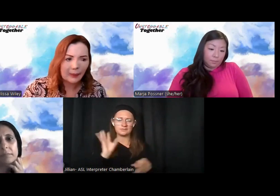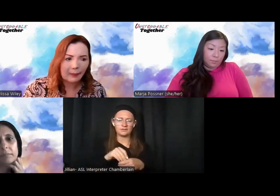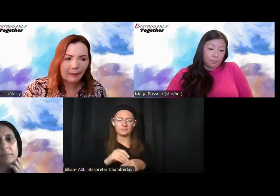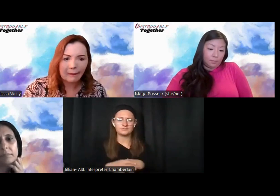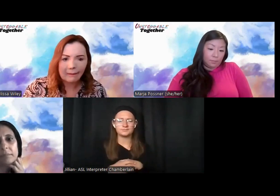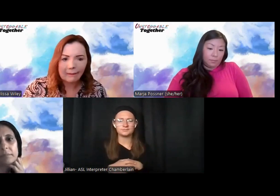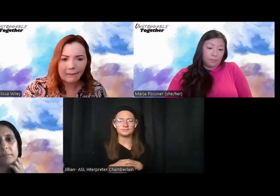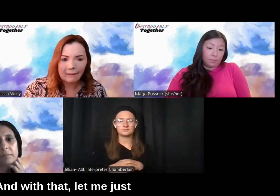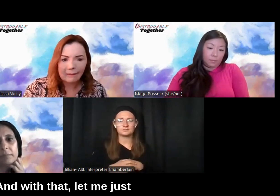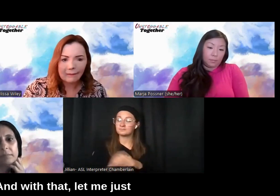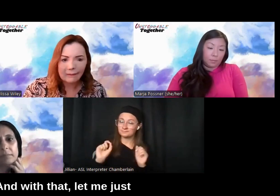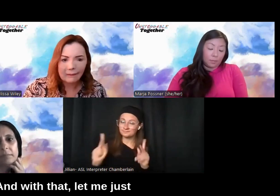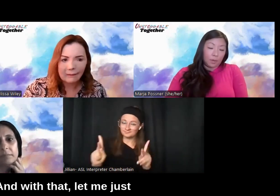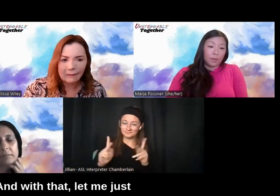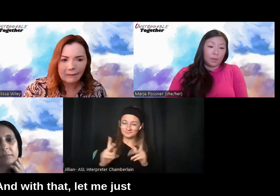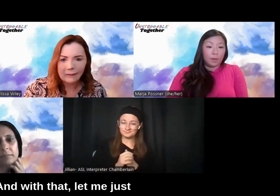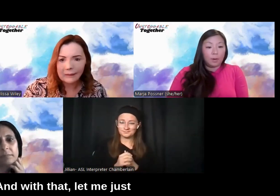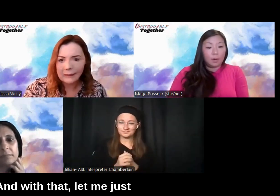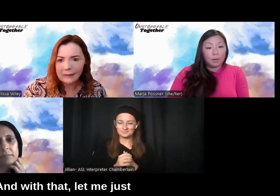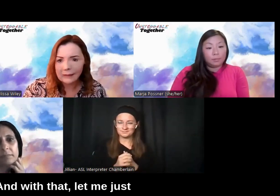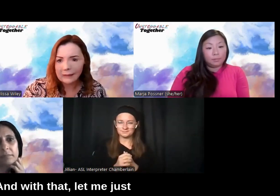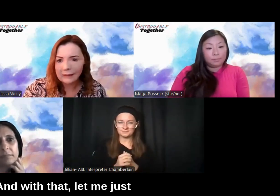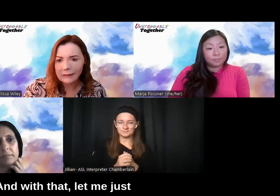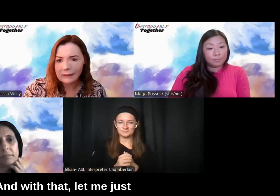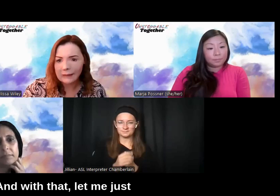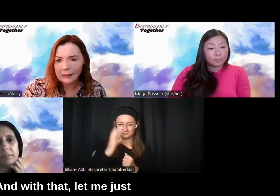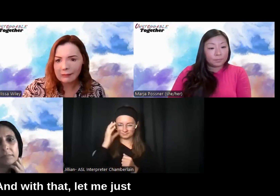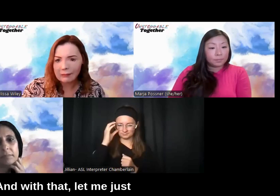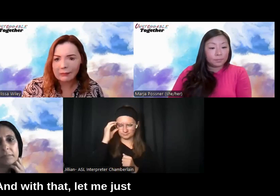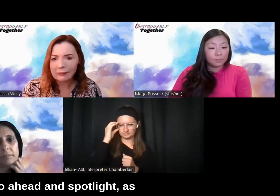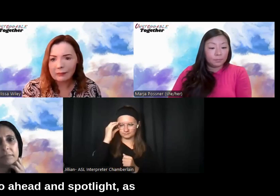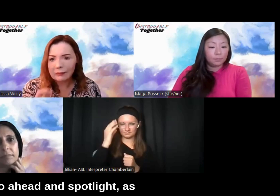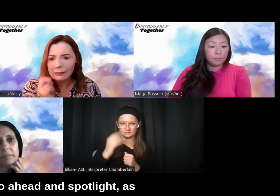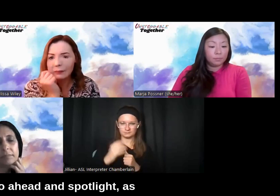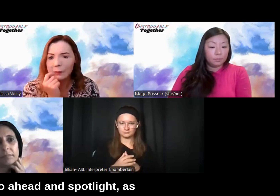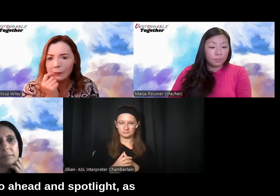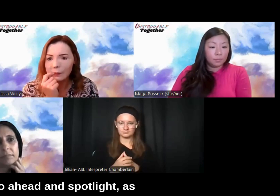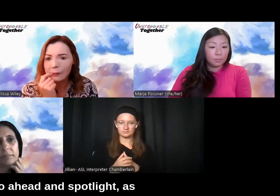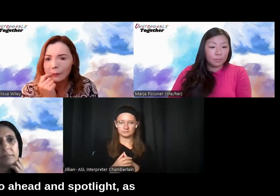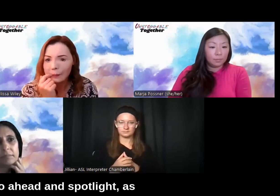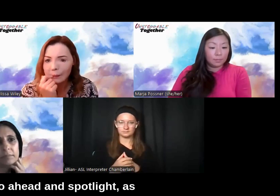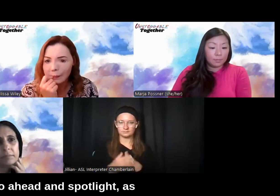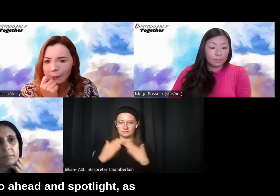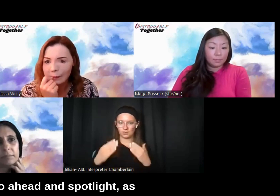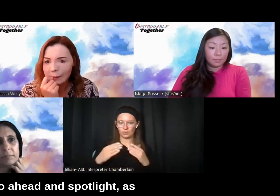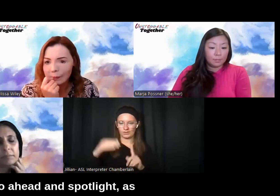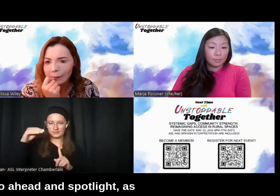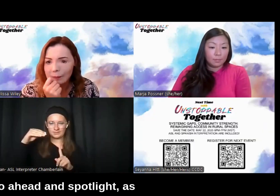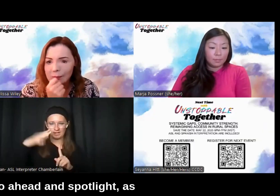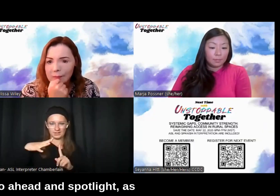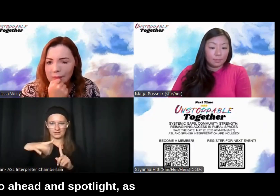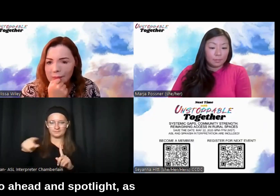Okay. And with that, let me just go ahead and spotlight.